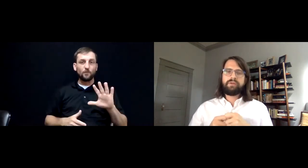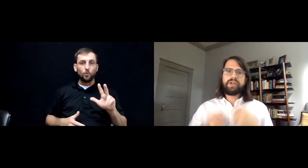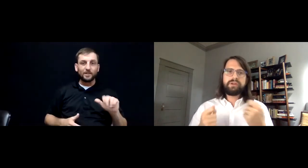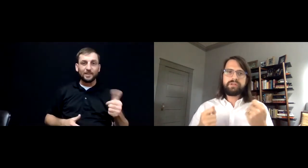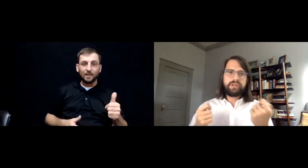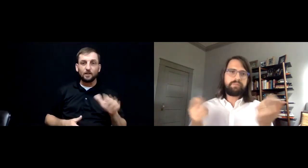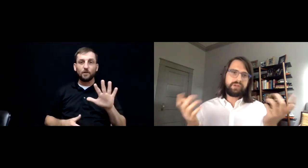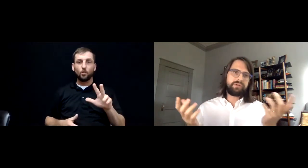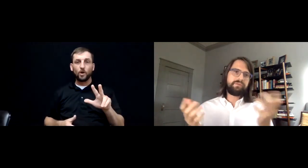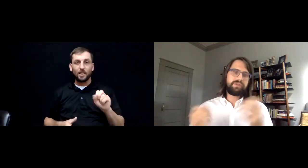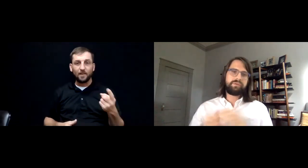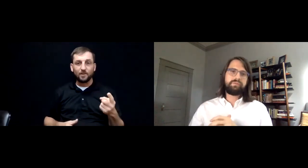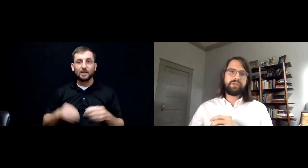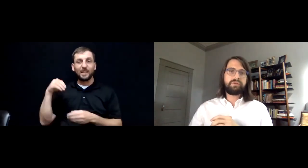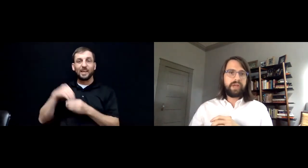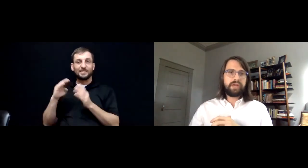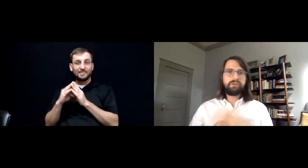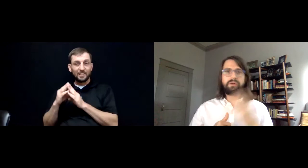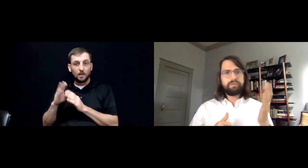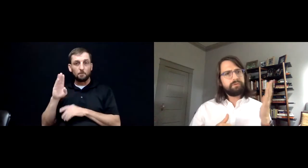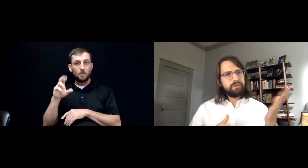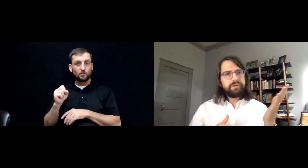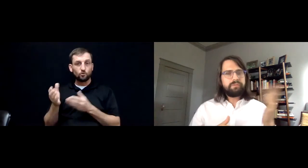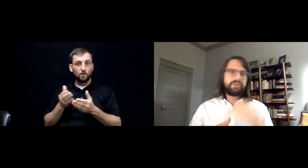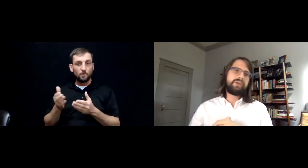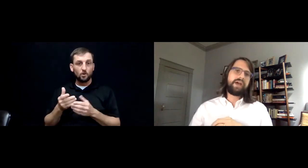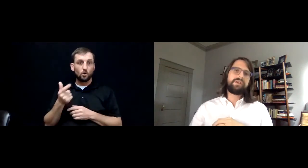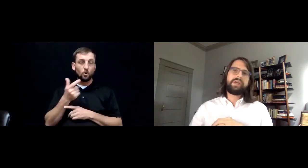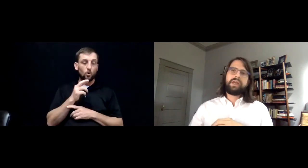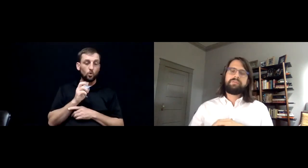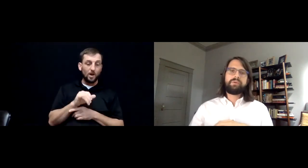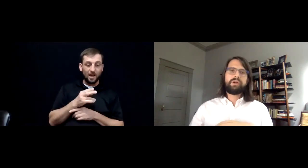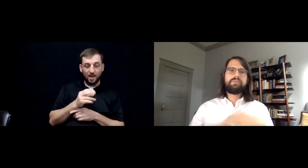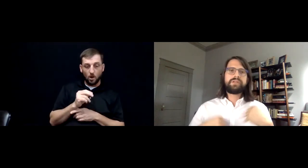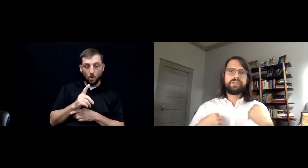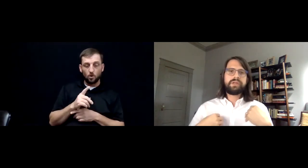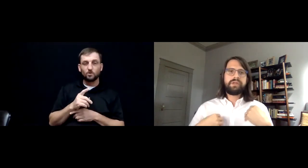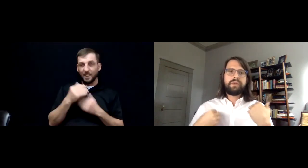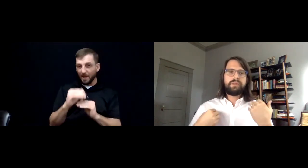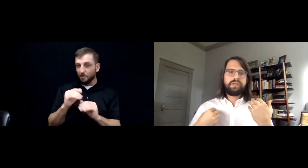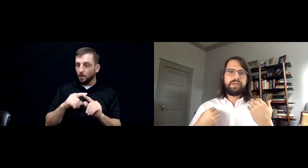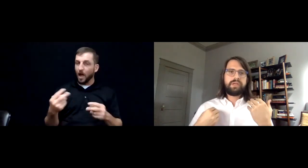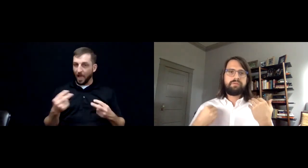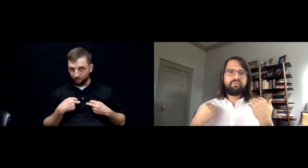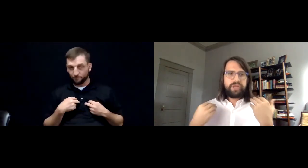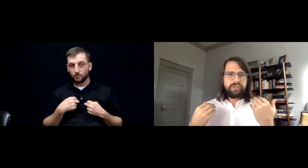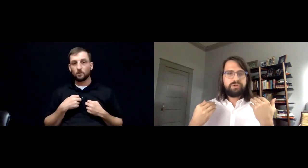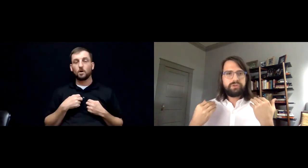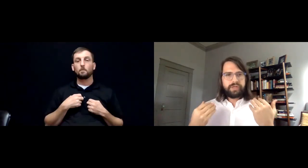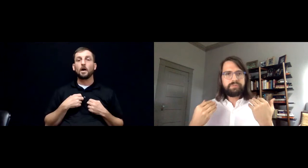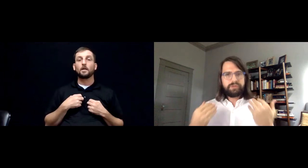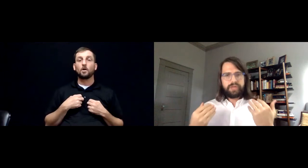have our intercity bus service, which would be a Greyhound. Although limited, we do have it, but we are missing the